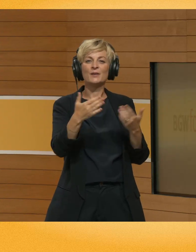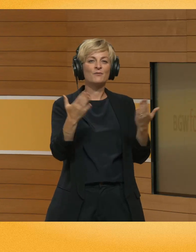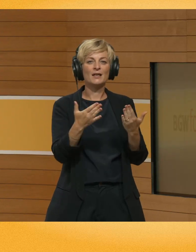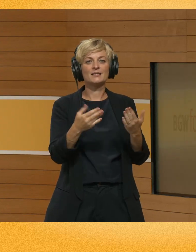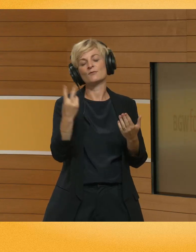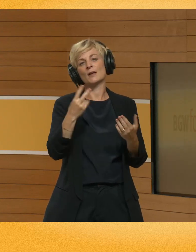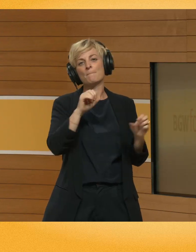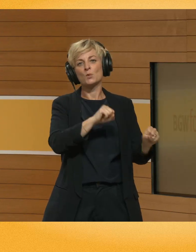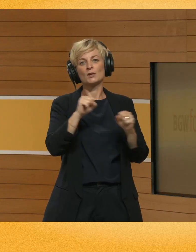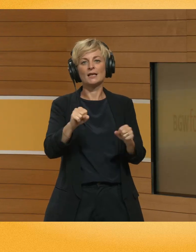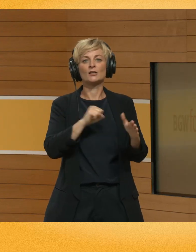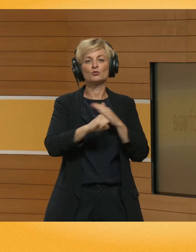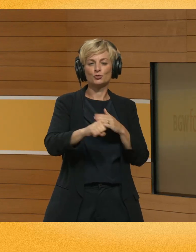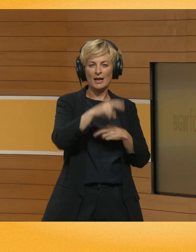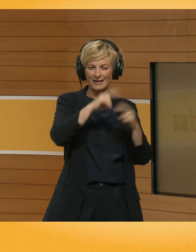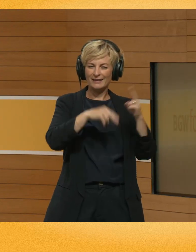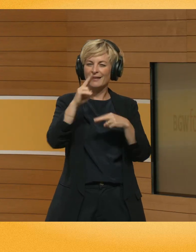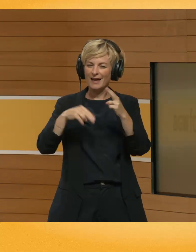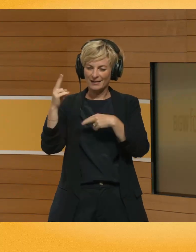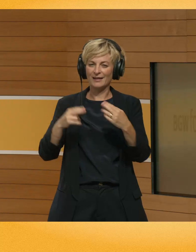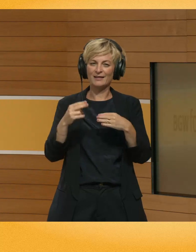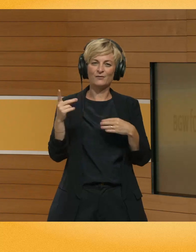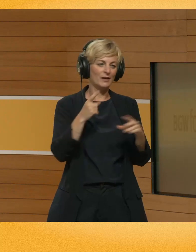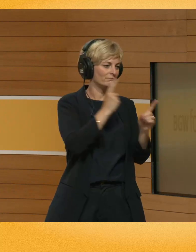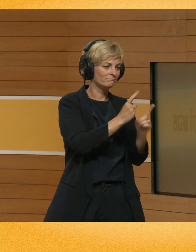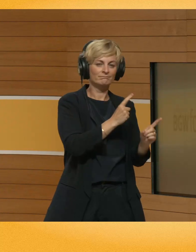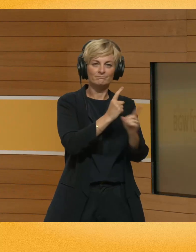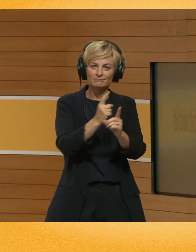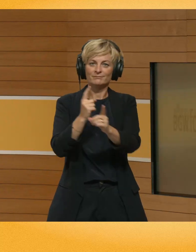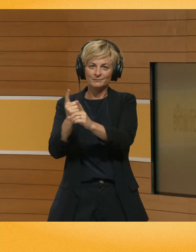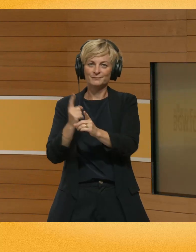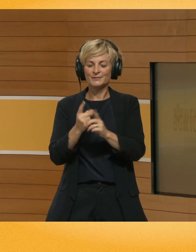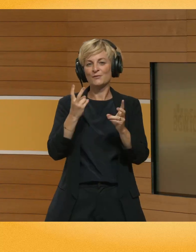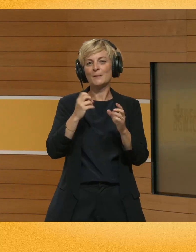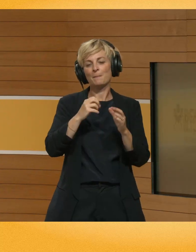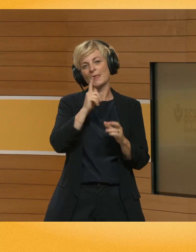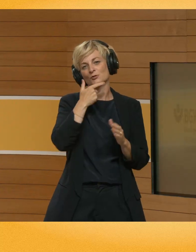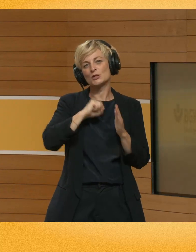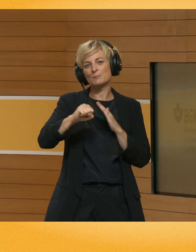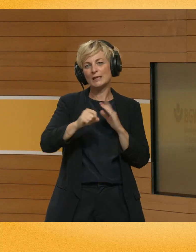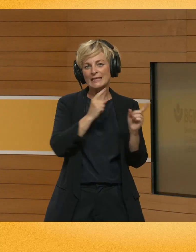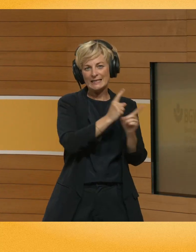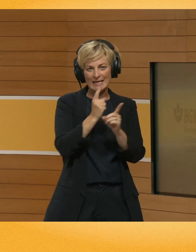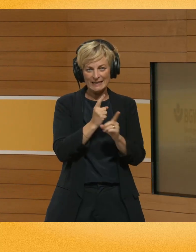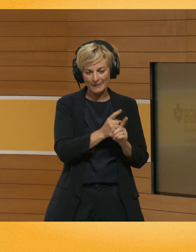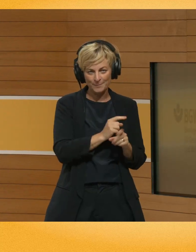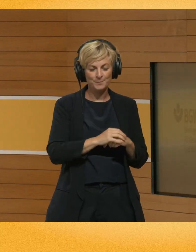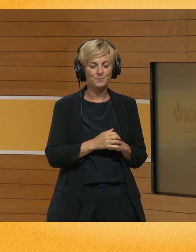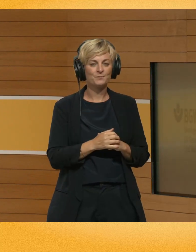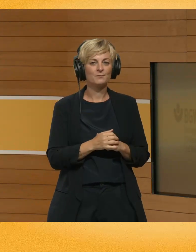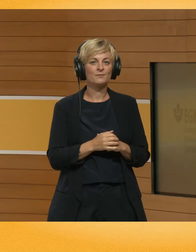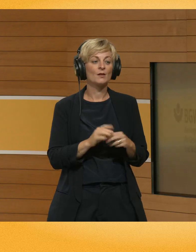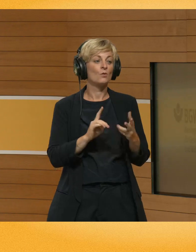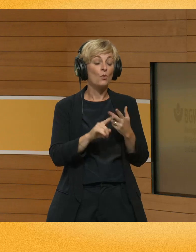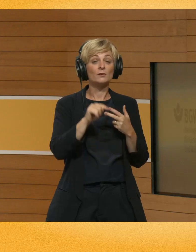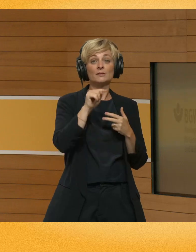to know is that the group of people in the onboarding week are always, it's everybody that